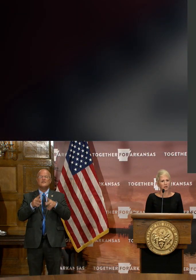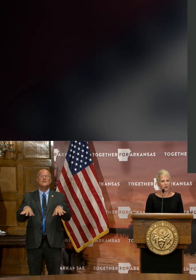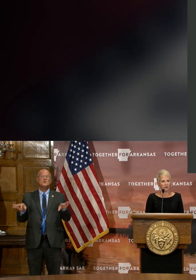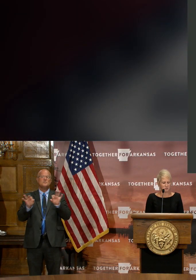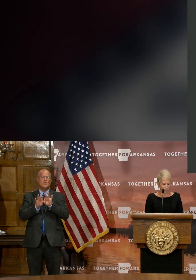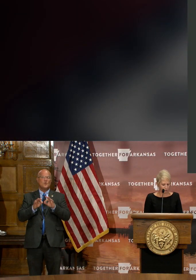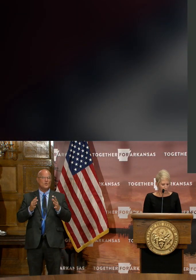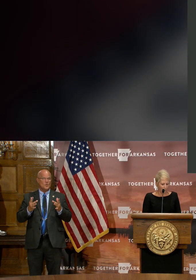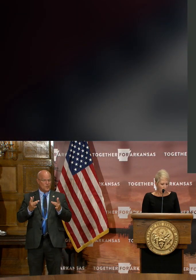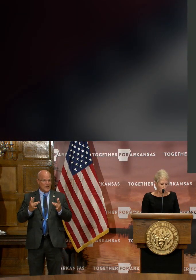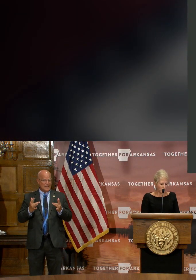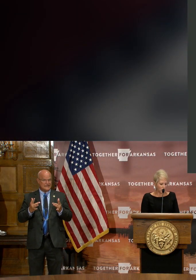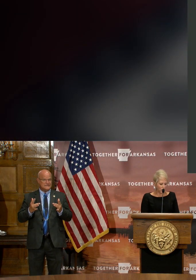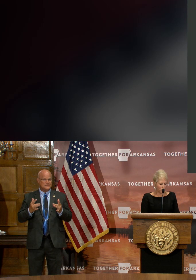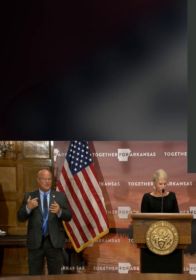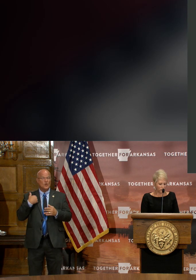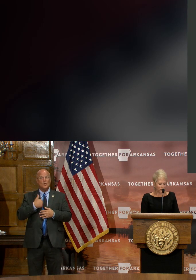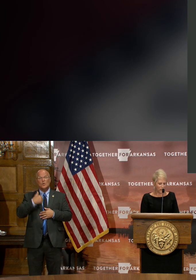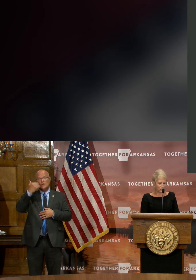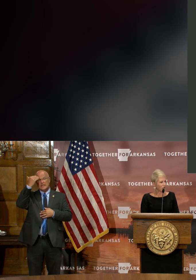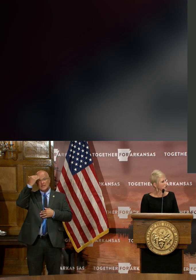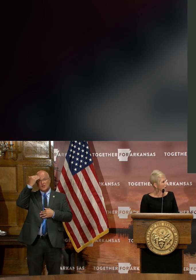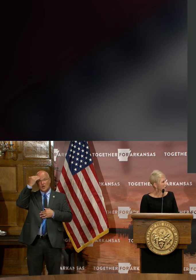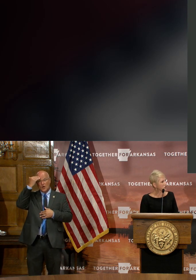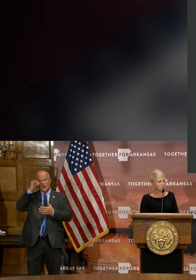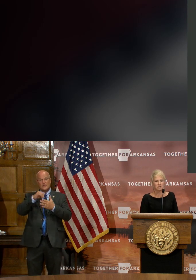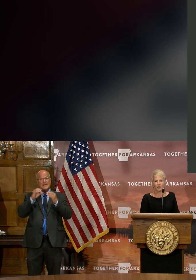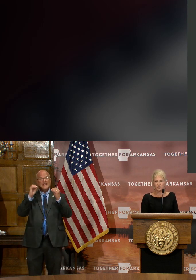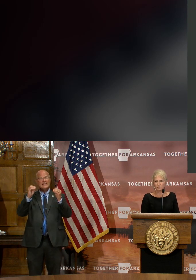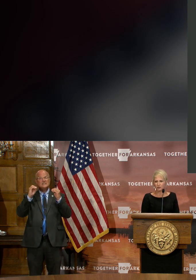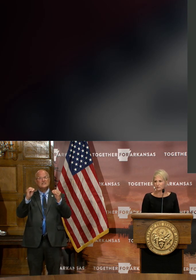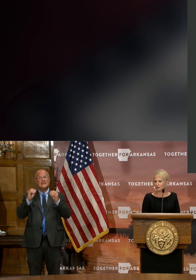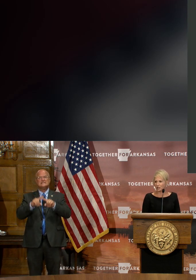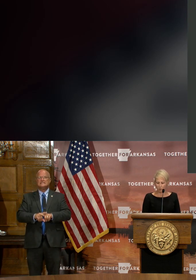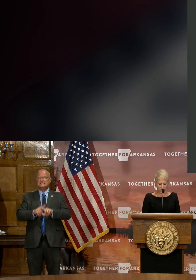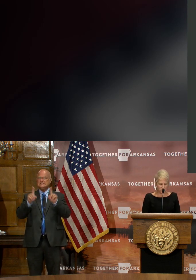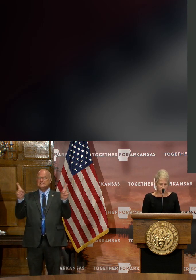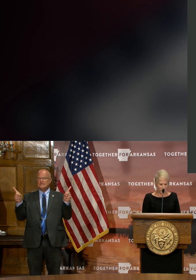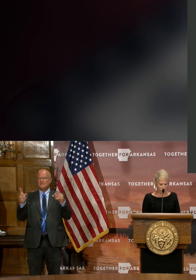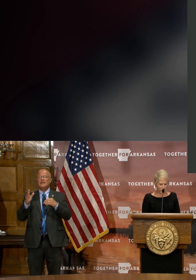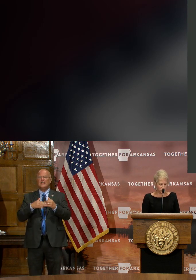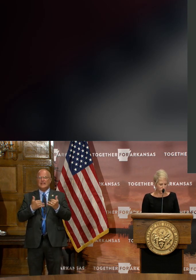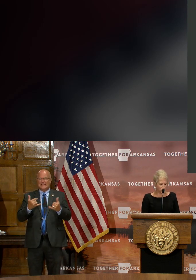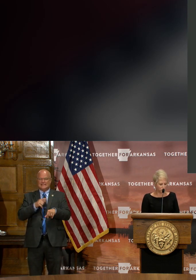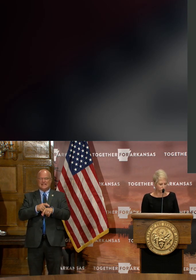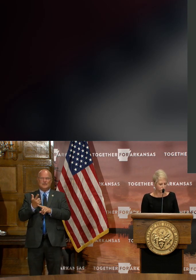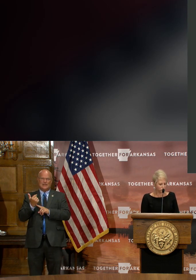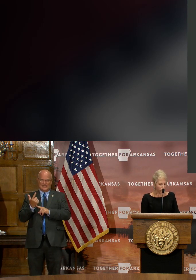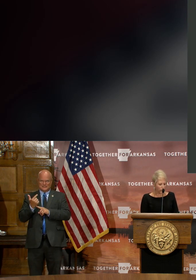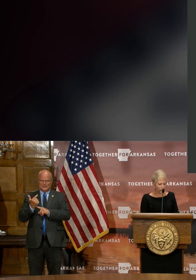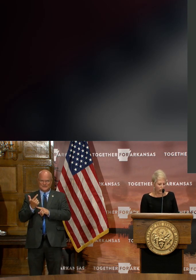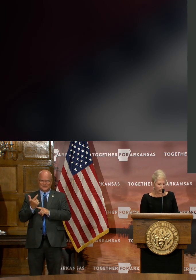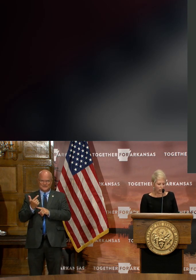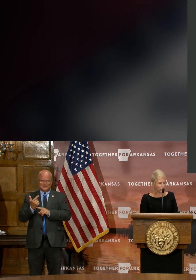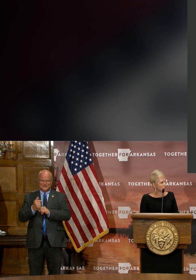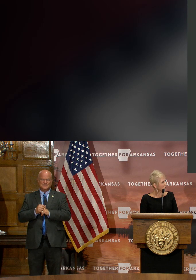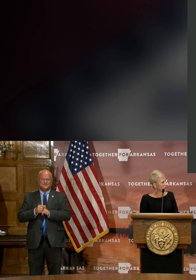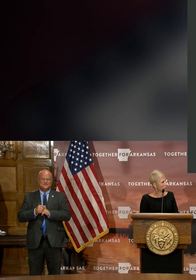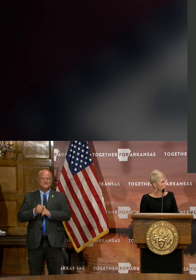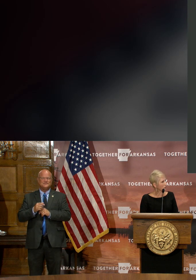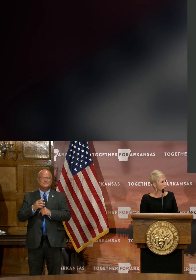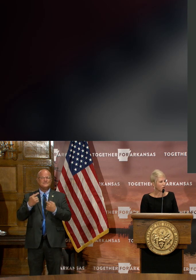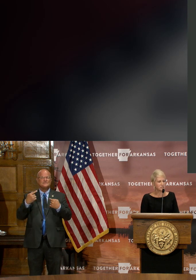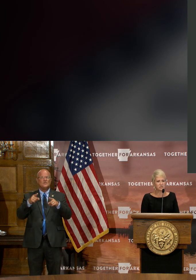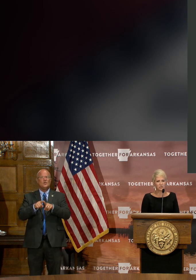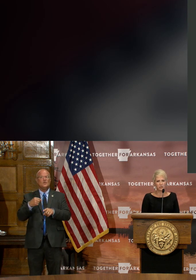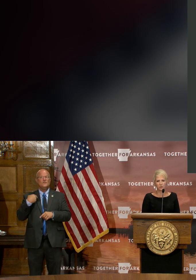important because we know that education is a lot different than it was this time last year. And in